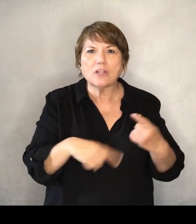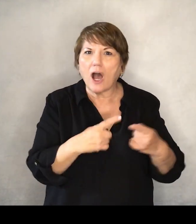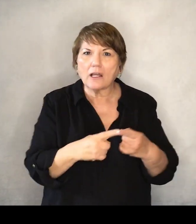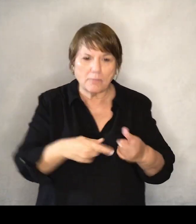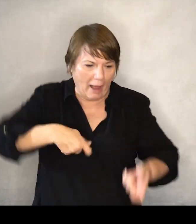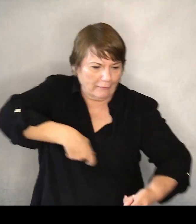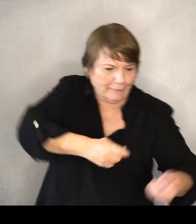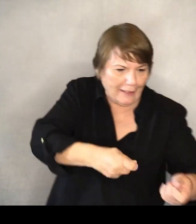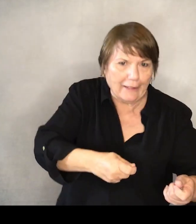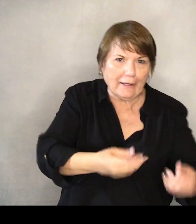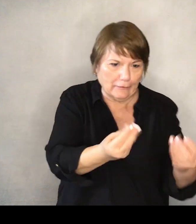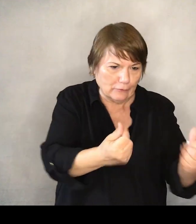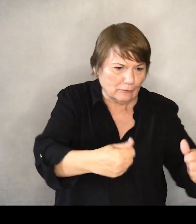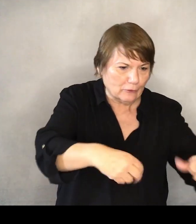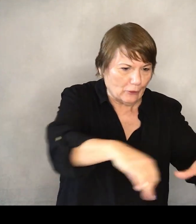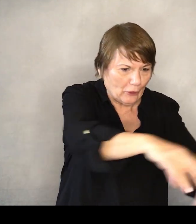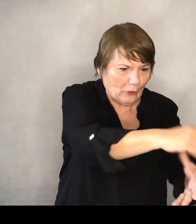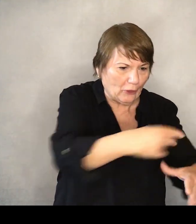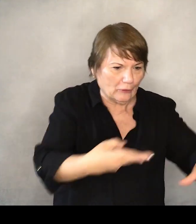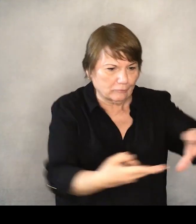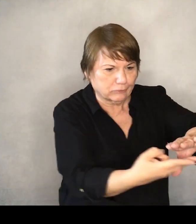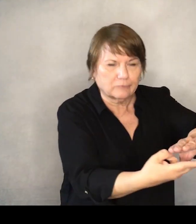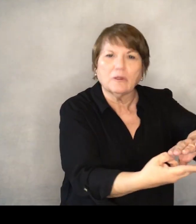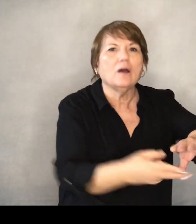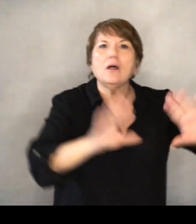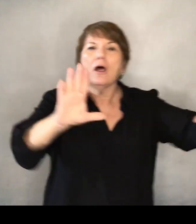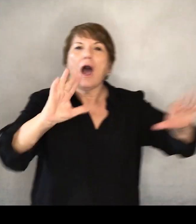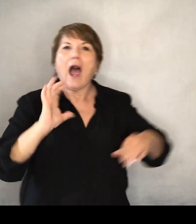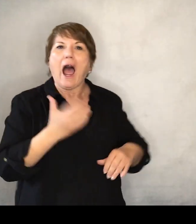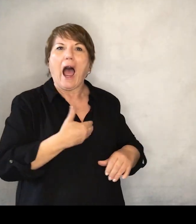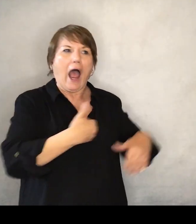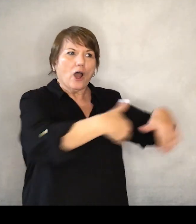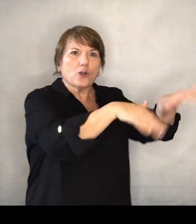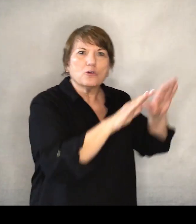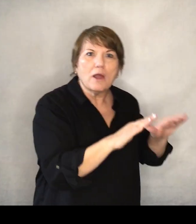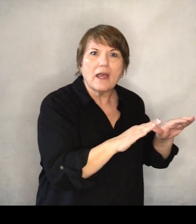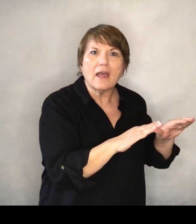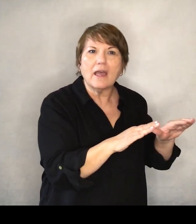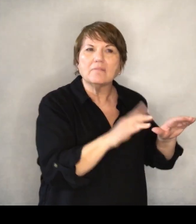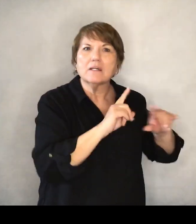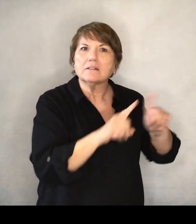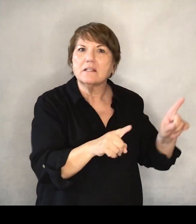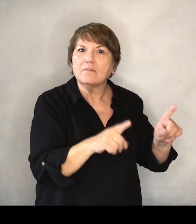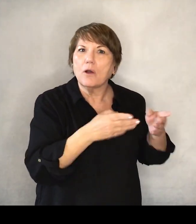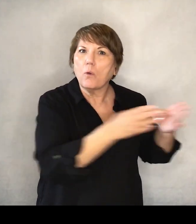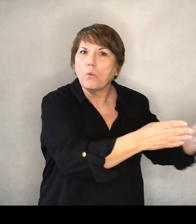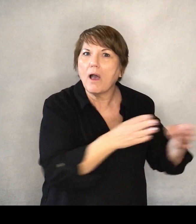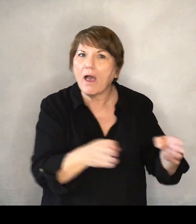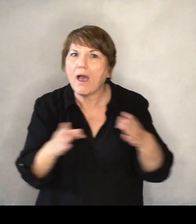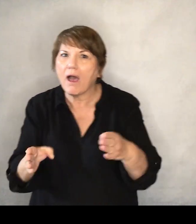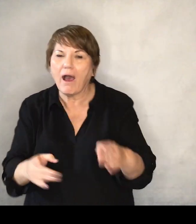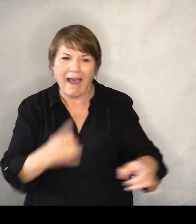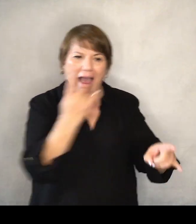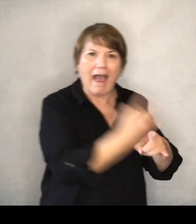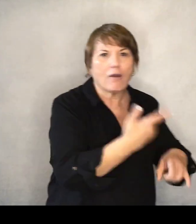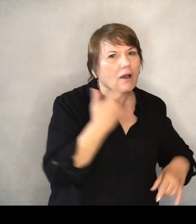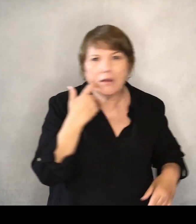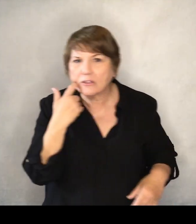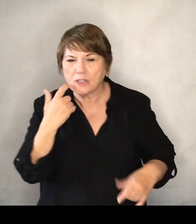holes in the ground that are at a cemetery. Our graves come in many forms: